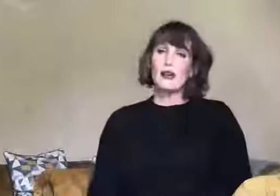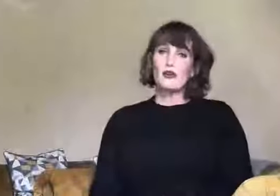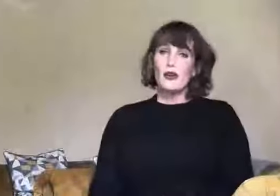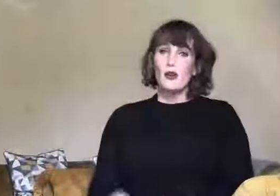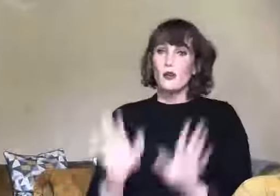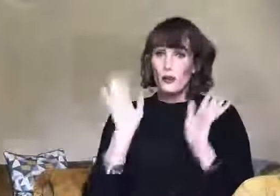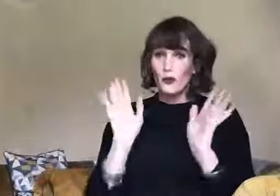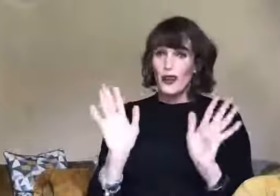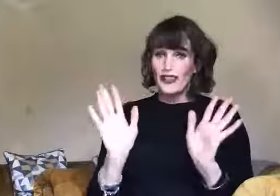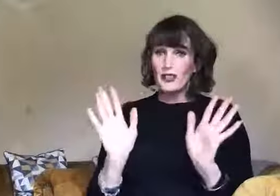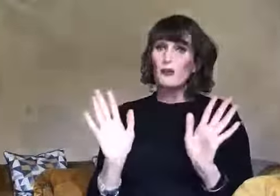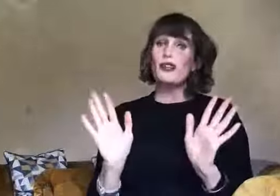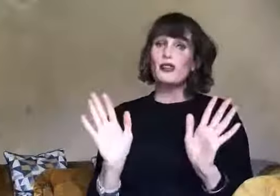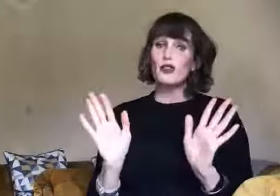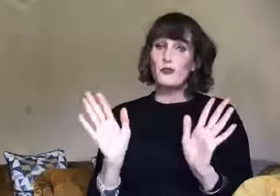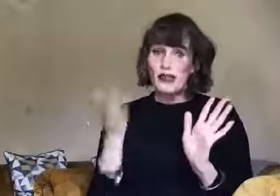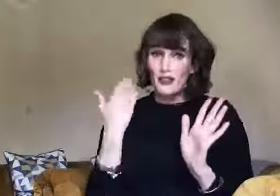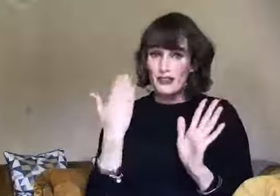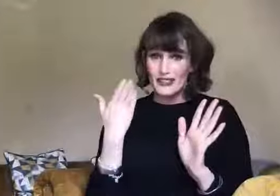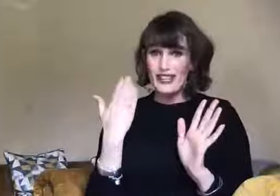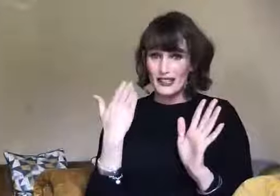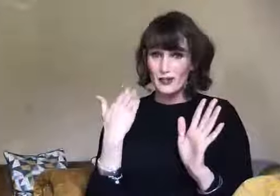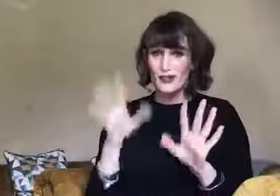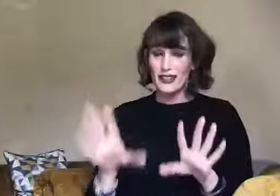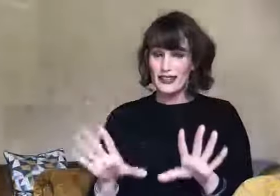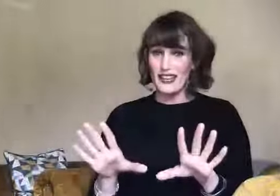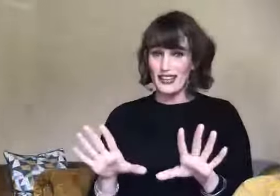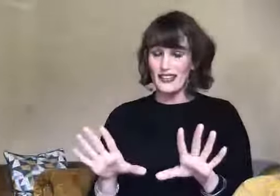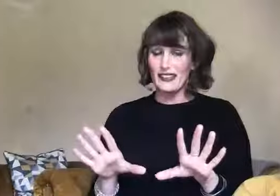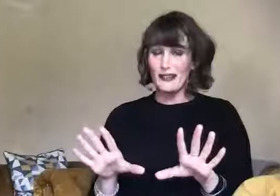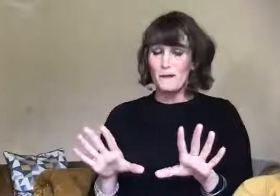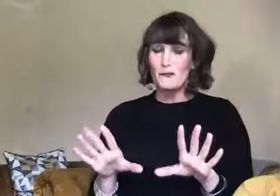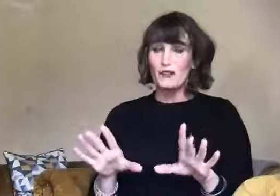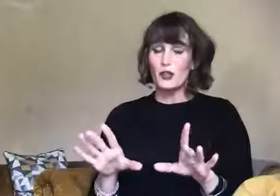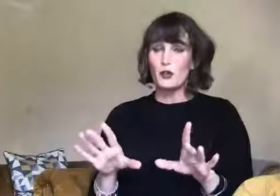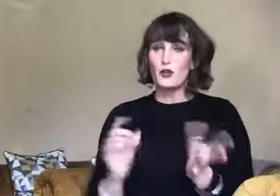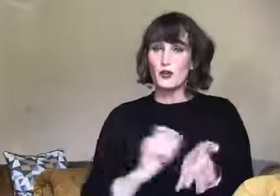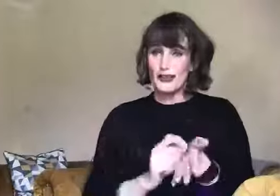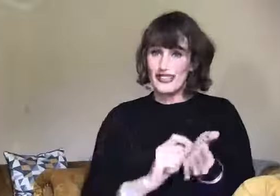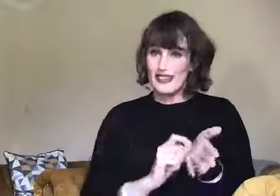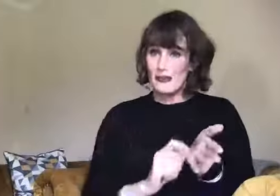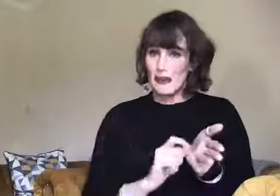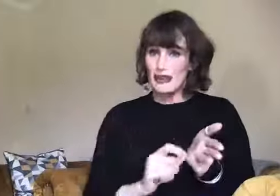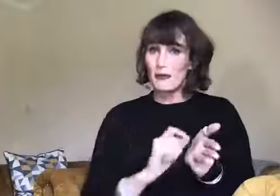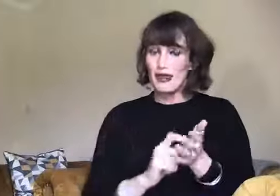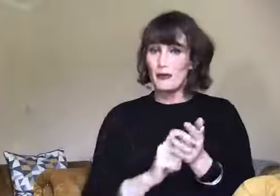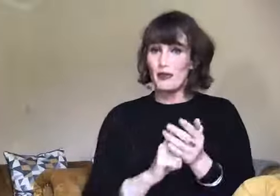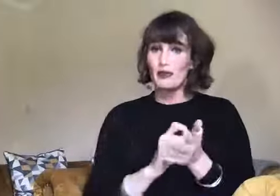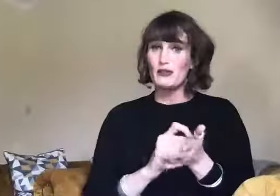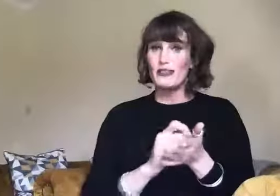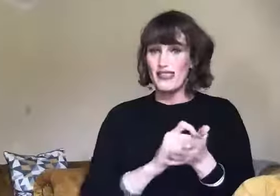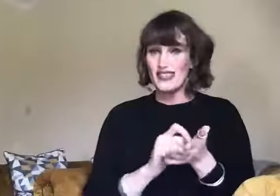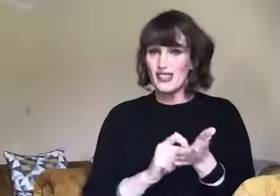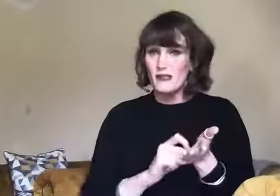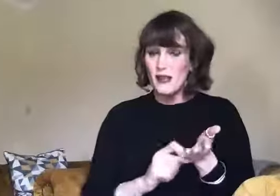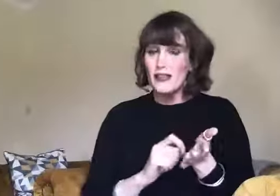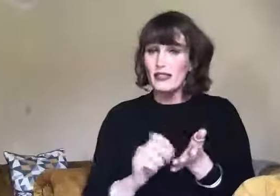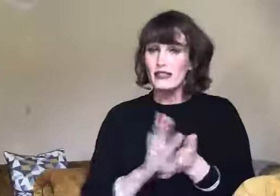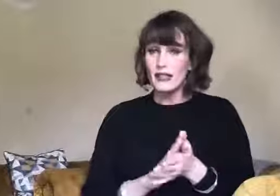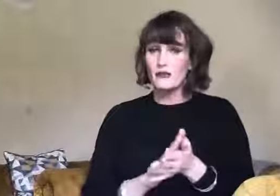now at this point, you may not understand what they're saying. So you might need to have a pen and paper so they can actually write things down